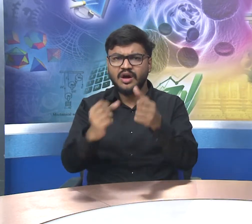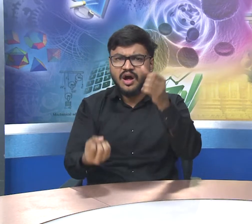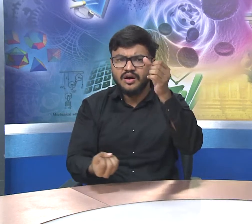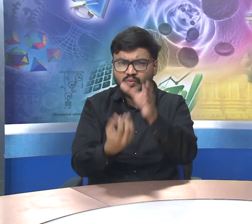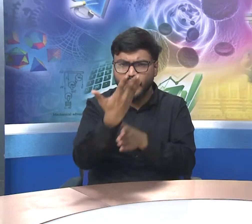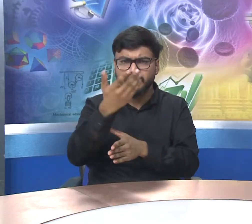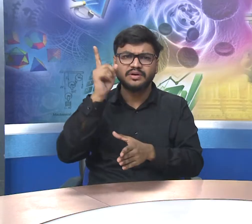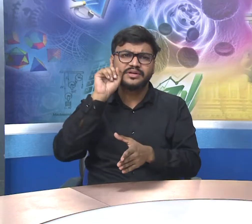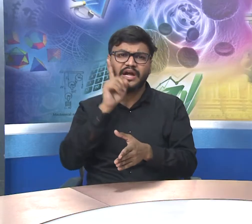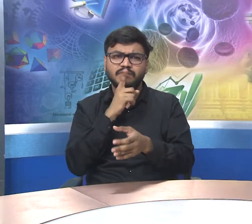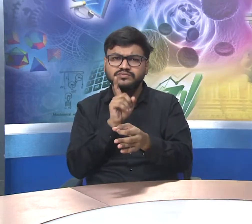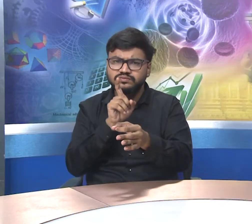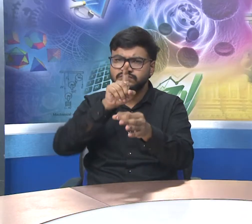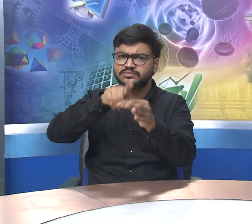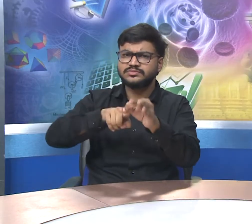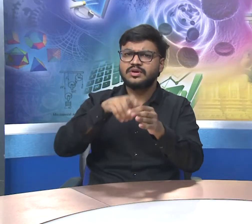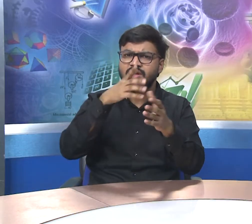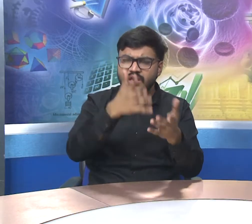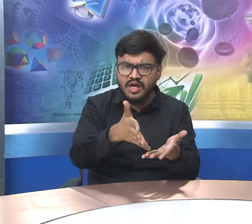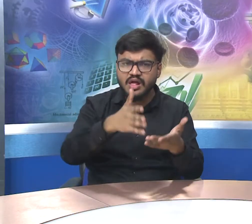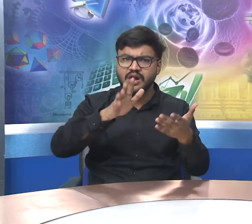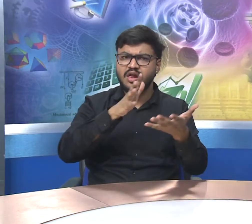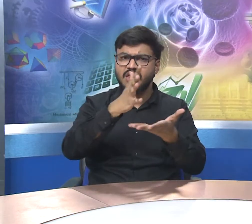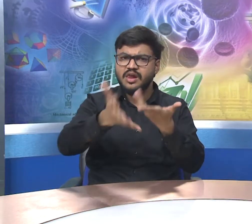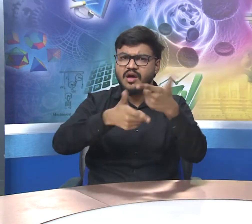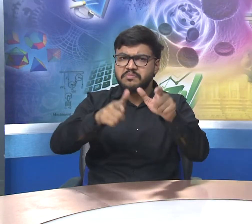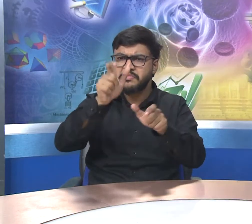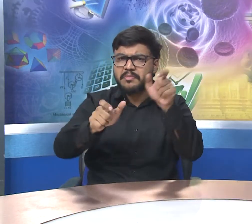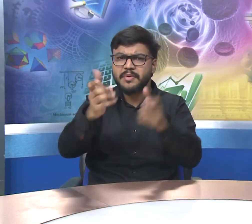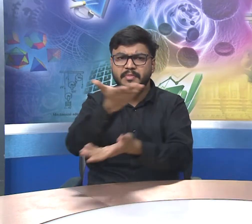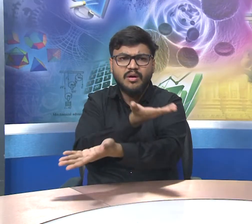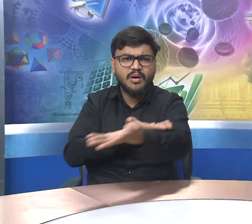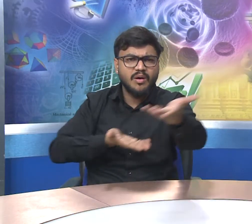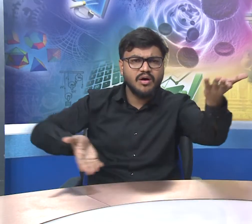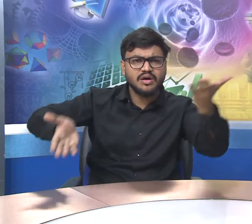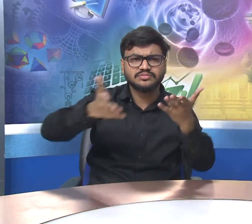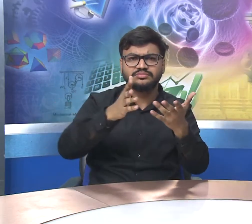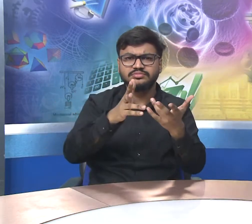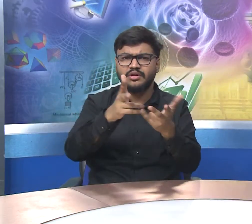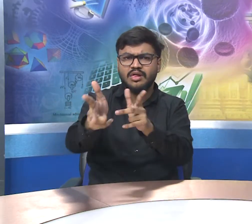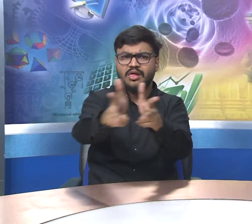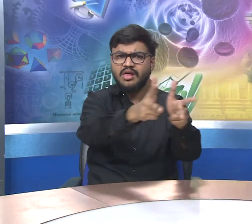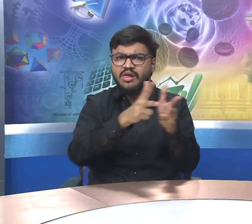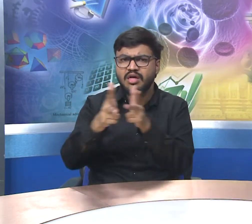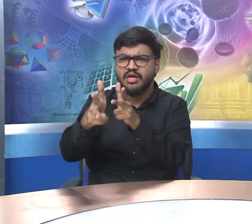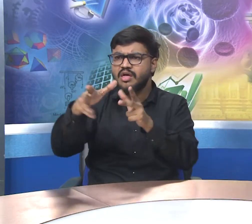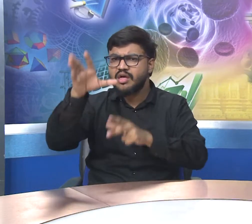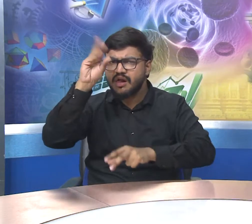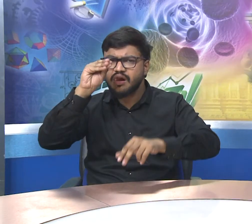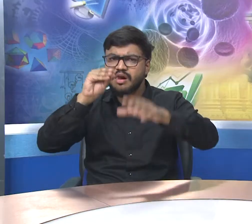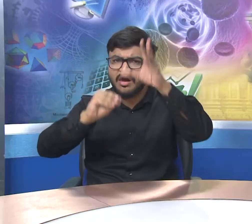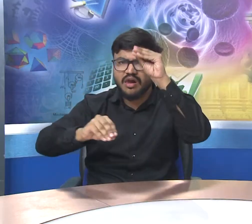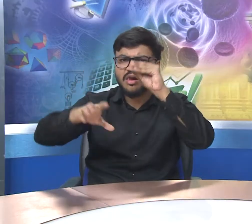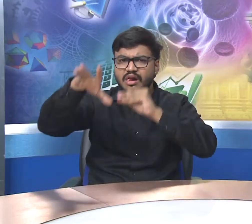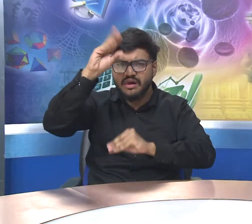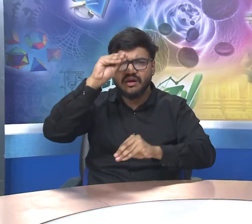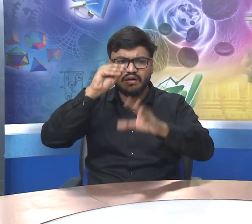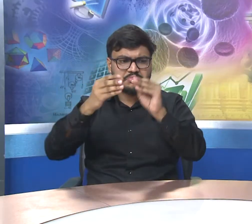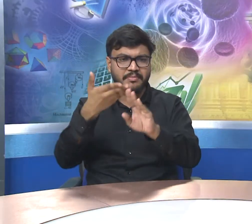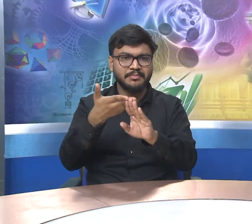And then he or she can join a deaf association as a young adult. Some deaf people are